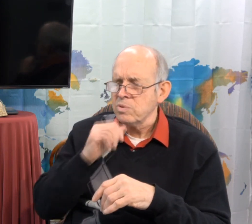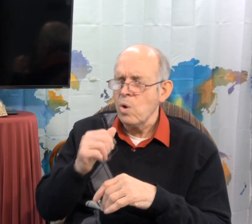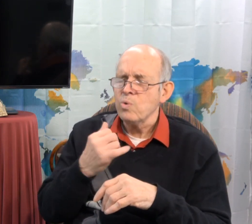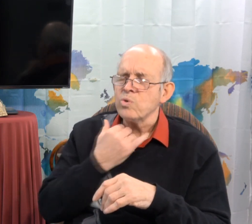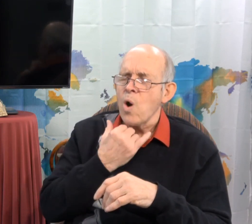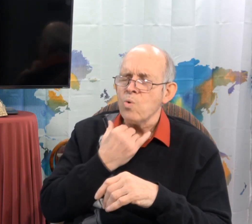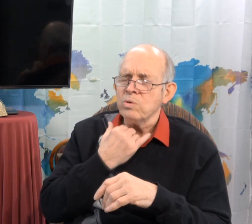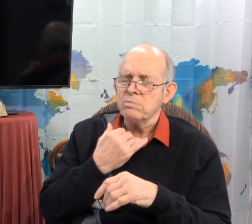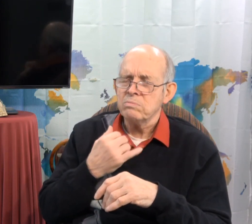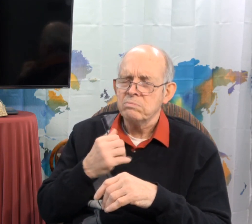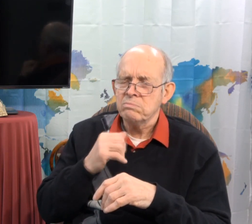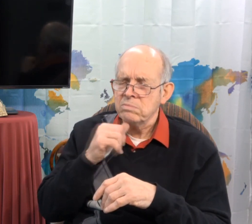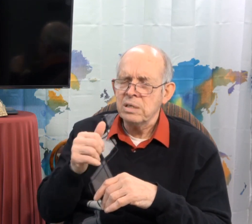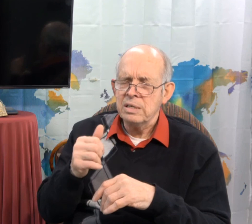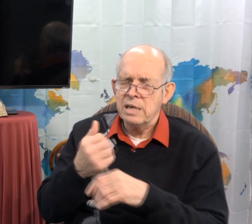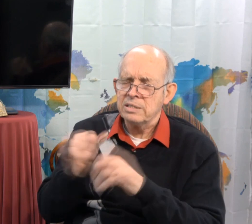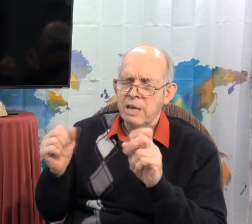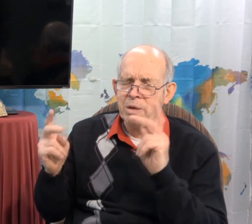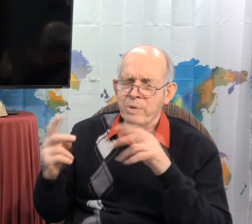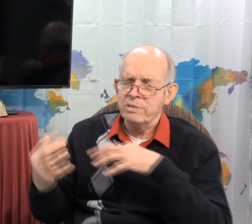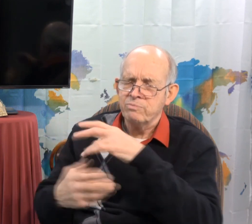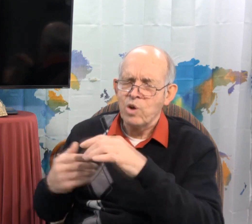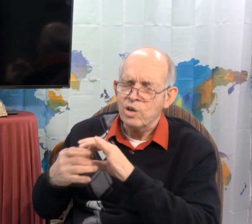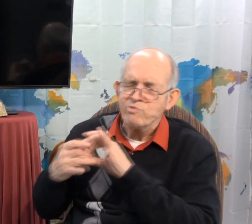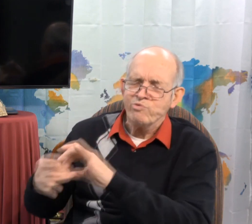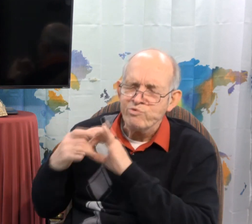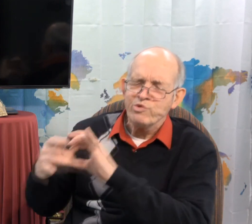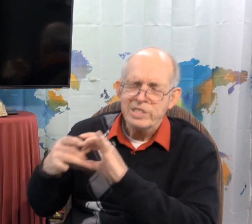don't go. That's your people.